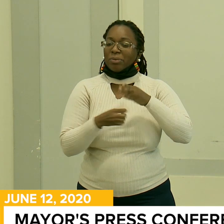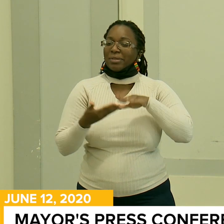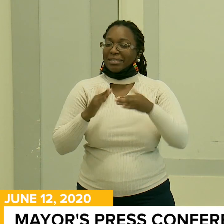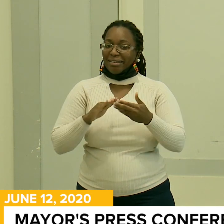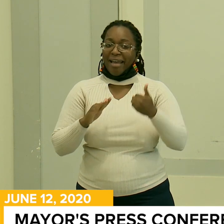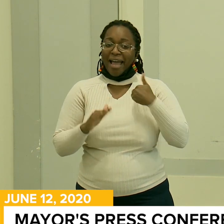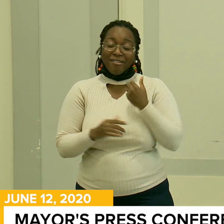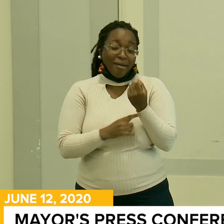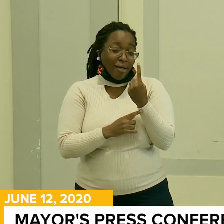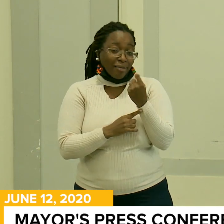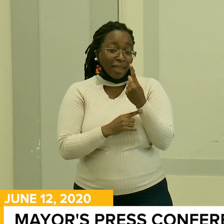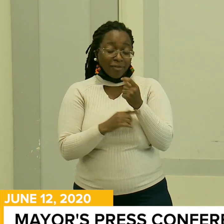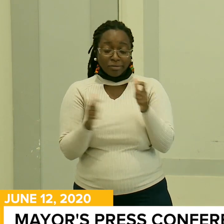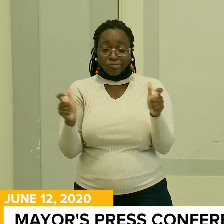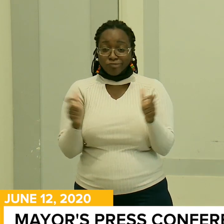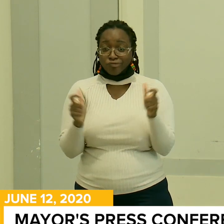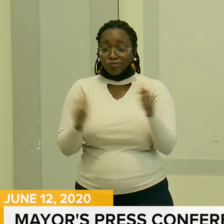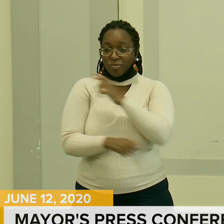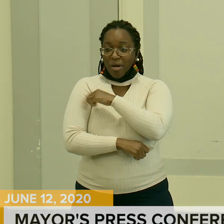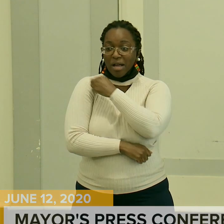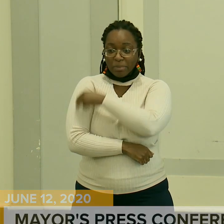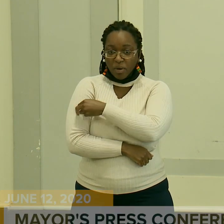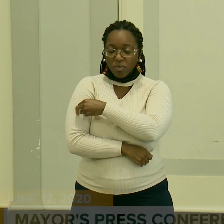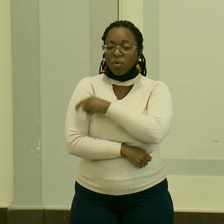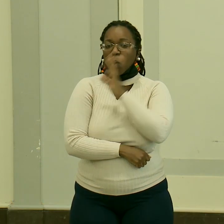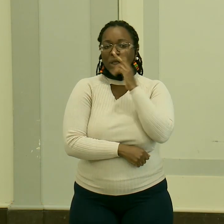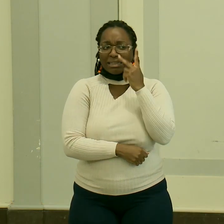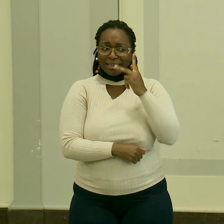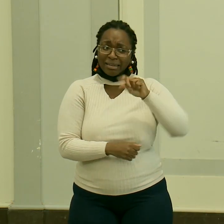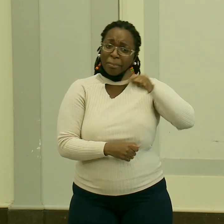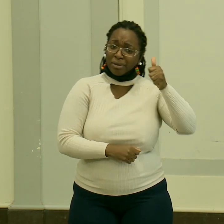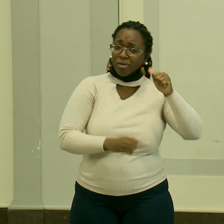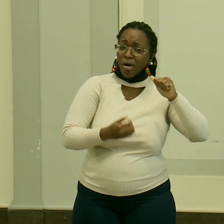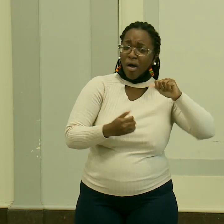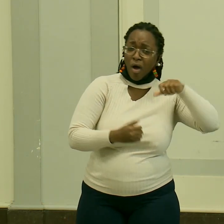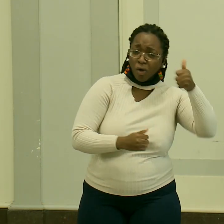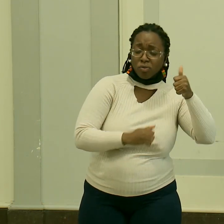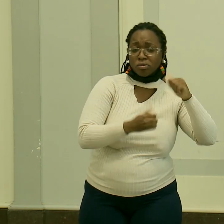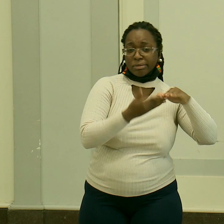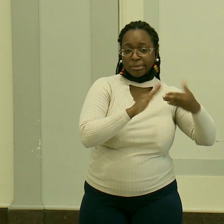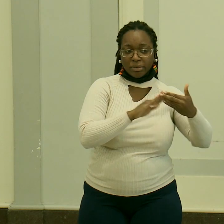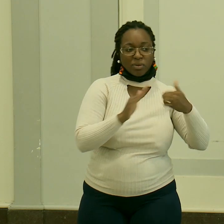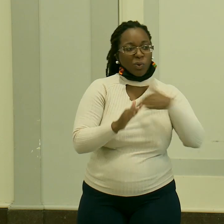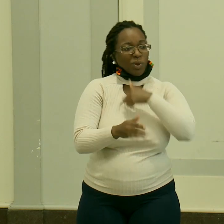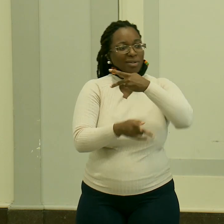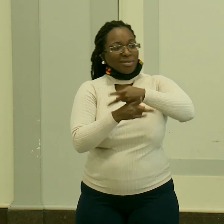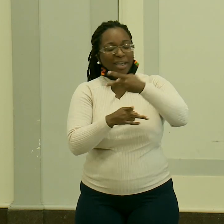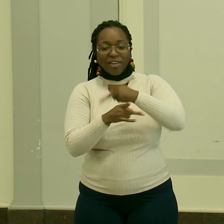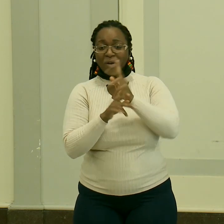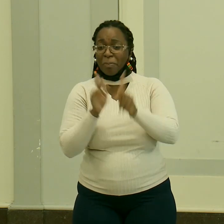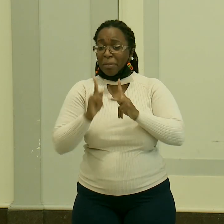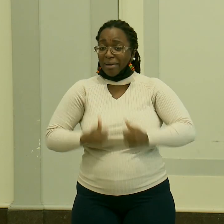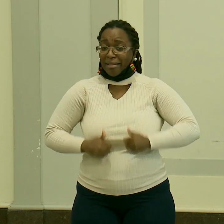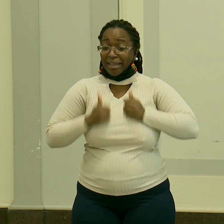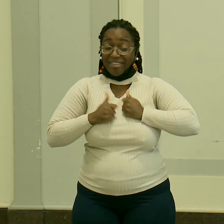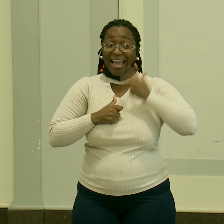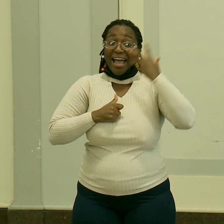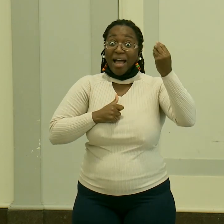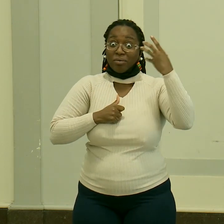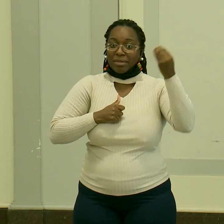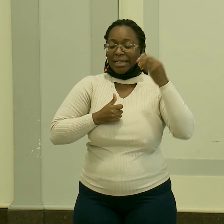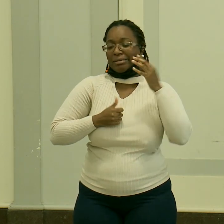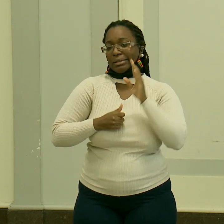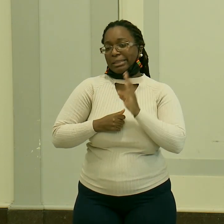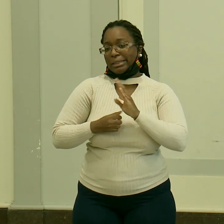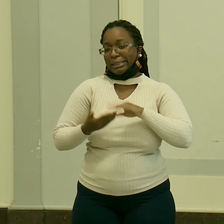care hospitals, more than any other jurisdiction in the state. Our hospitals are often caring for residents outside of our jurisdiction, limiting